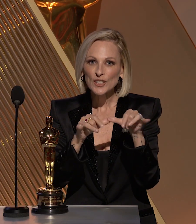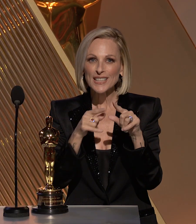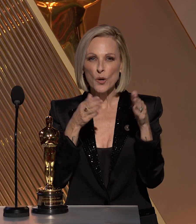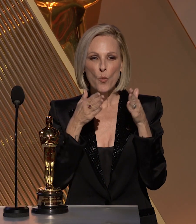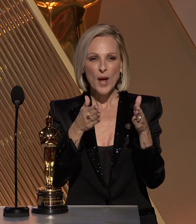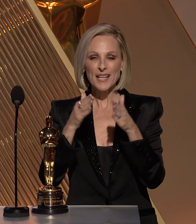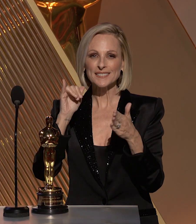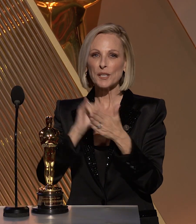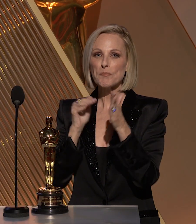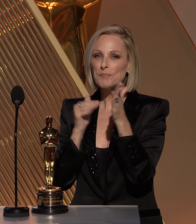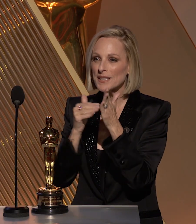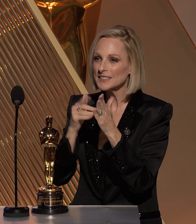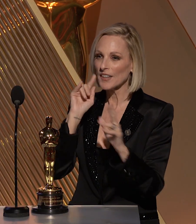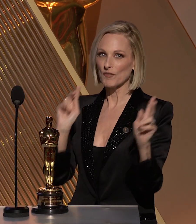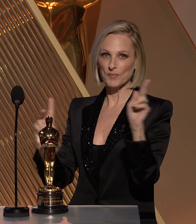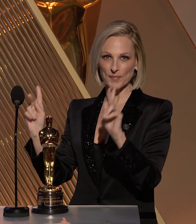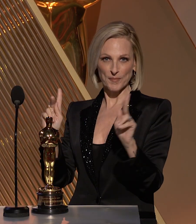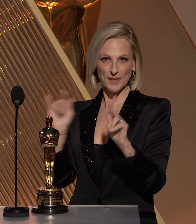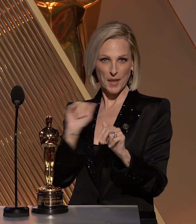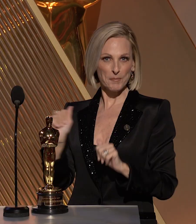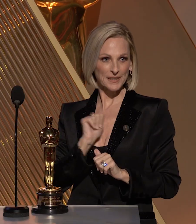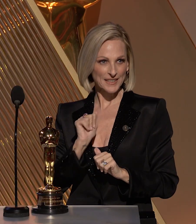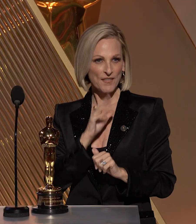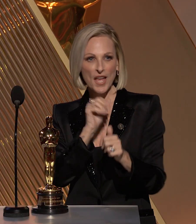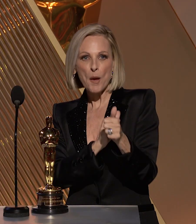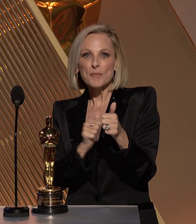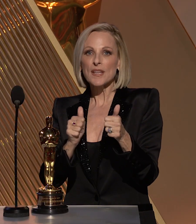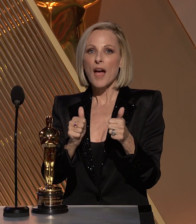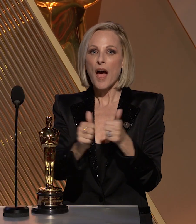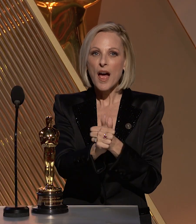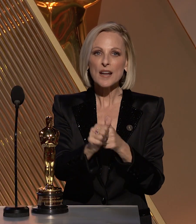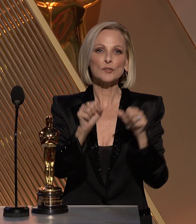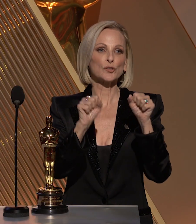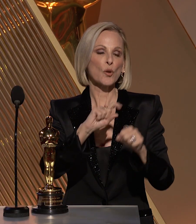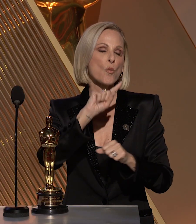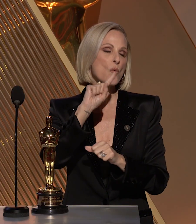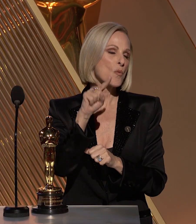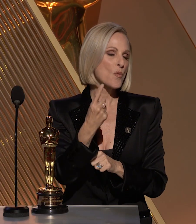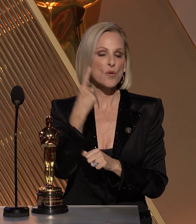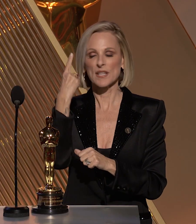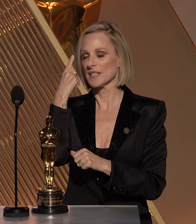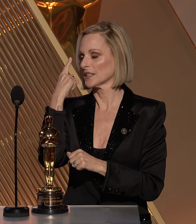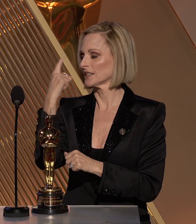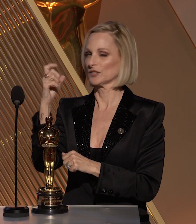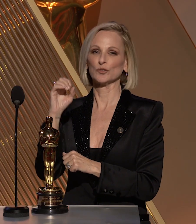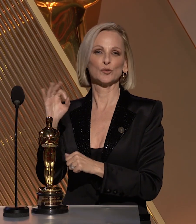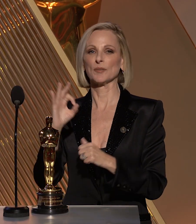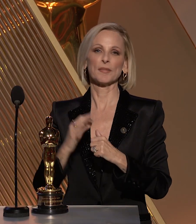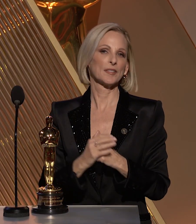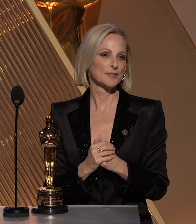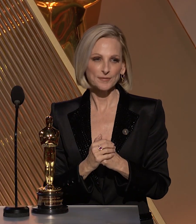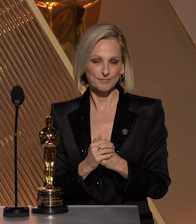and engineers in ways that millions of people like myself and beyond could only dream